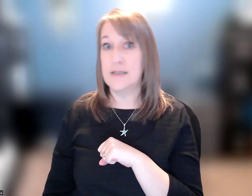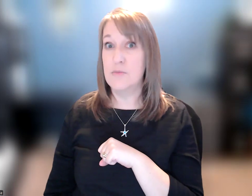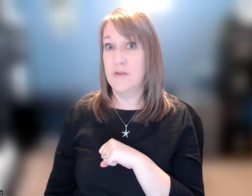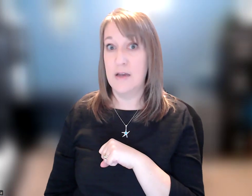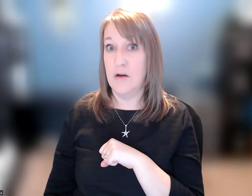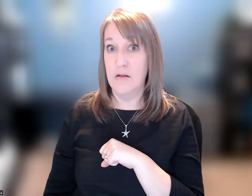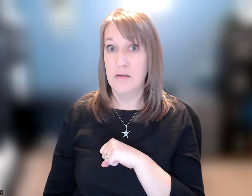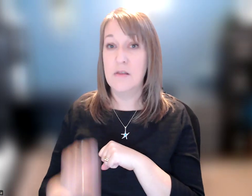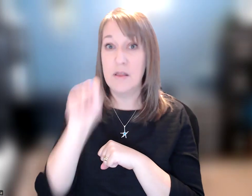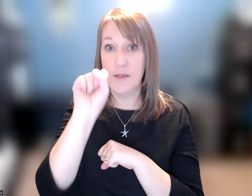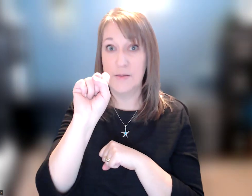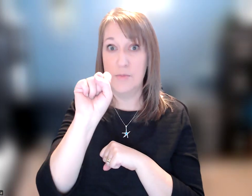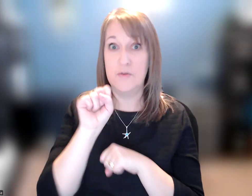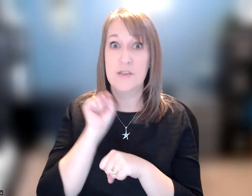move at all. This one moves.